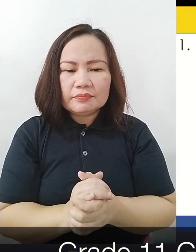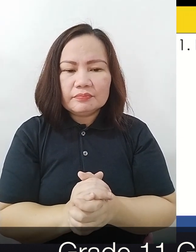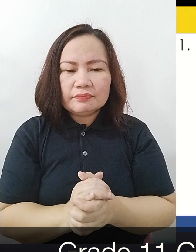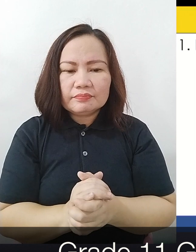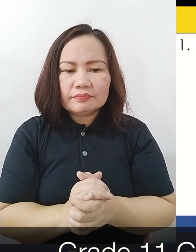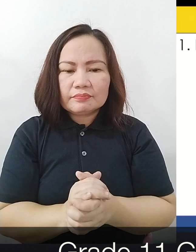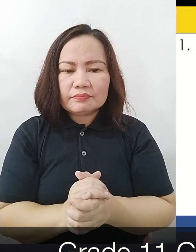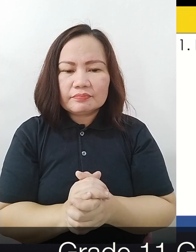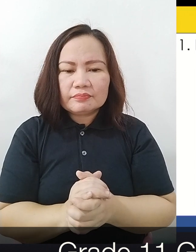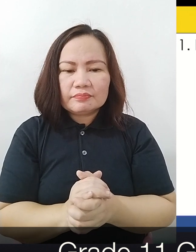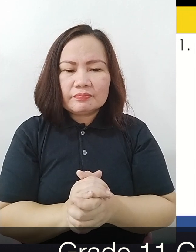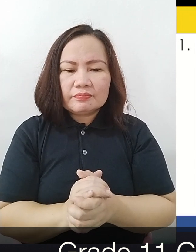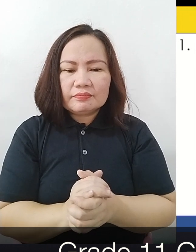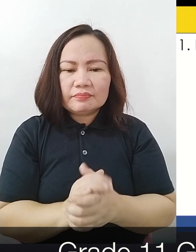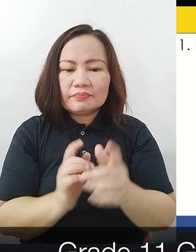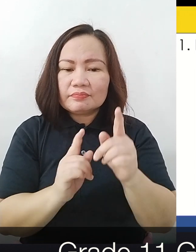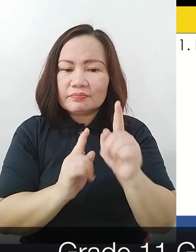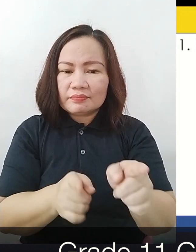So the answer is